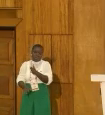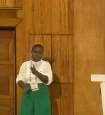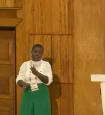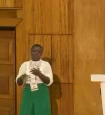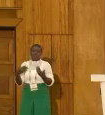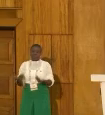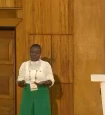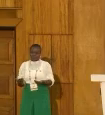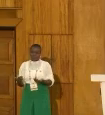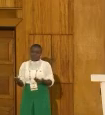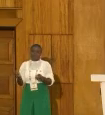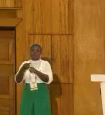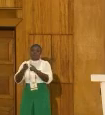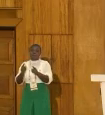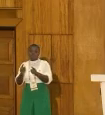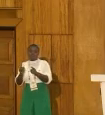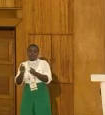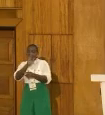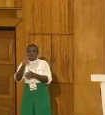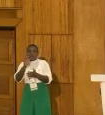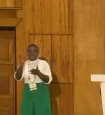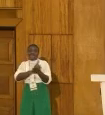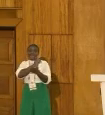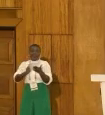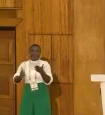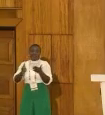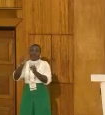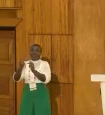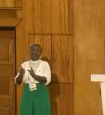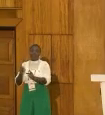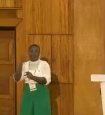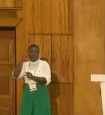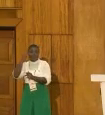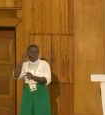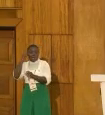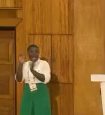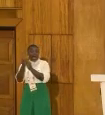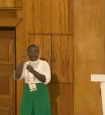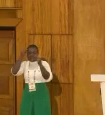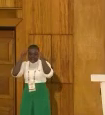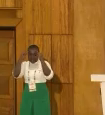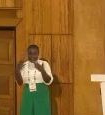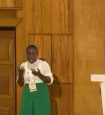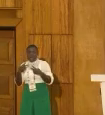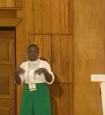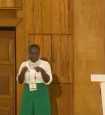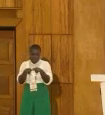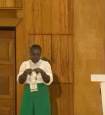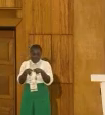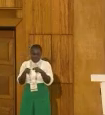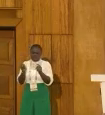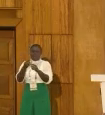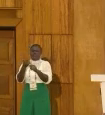people's biases and values in their service provision. We also now have about 8 different